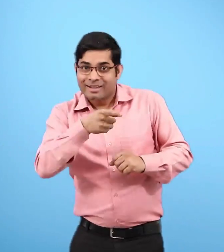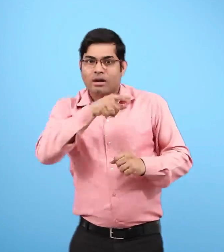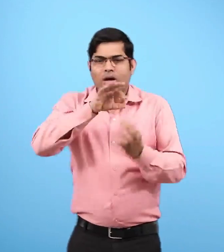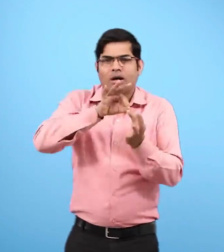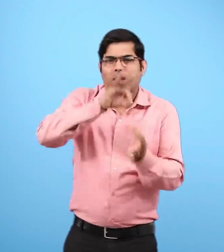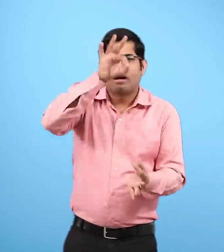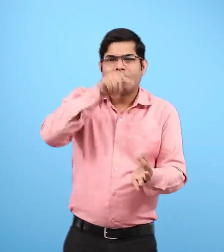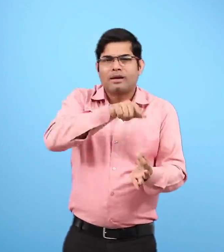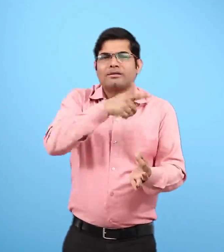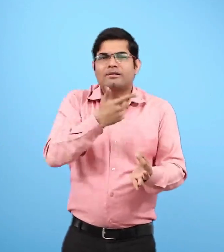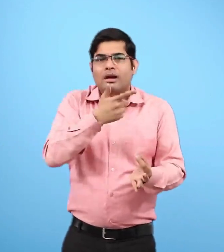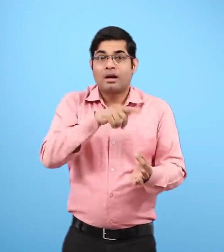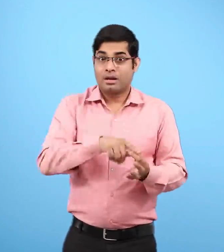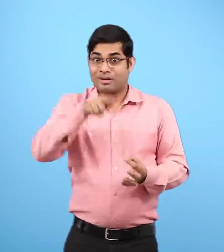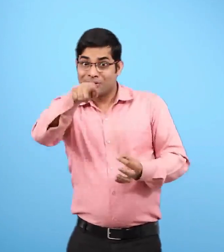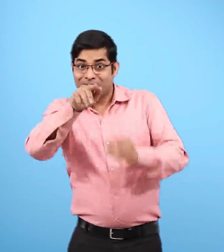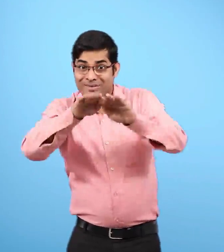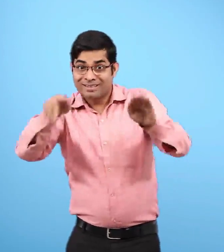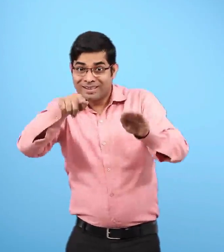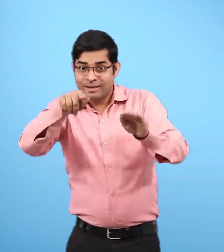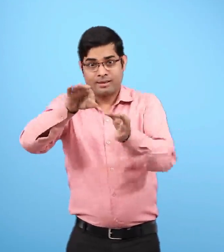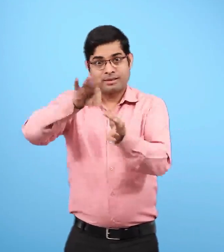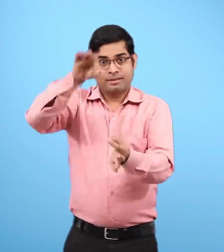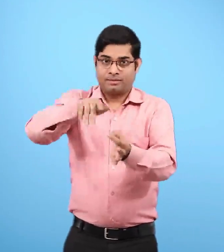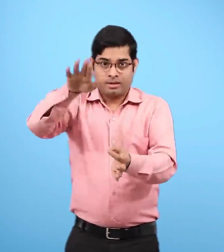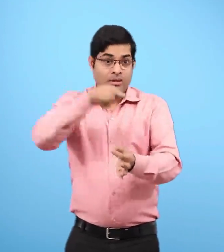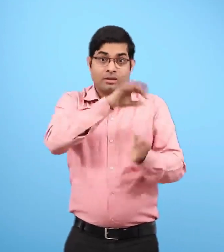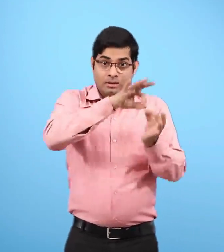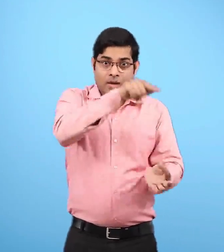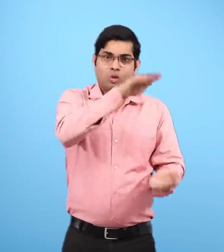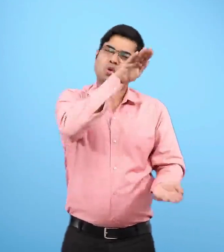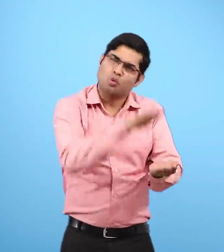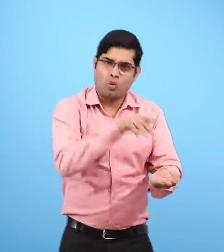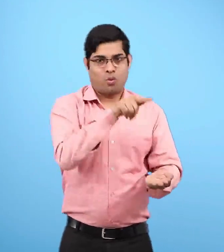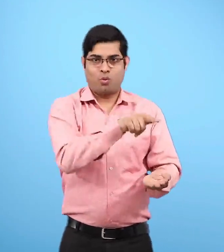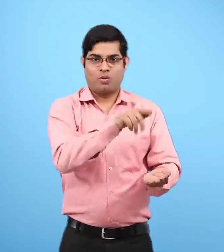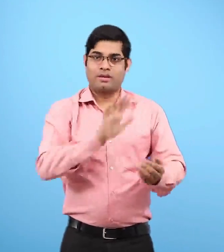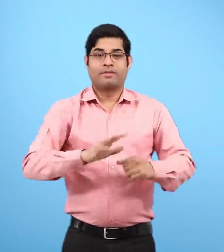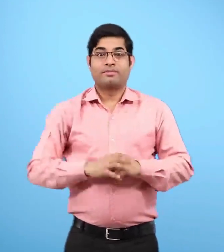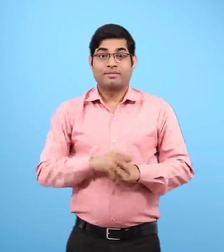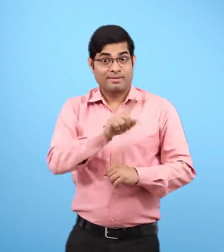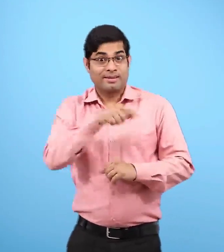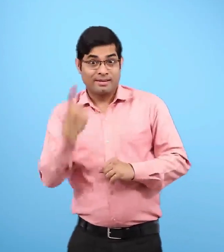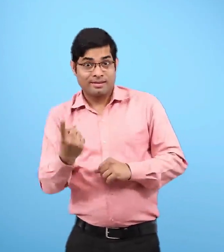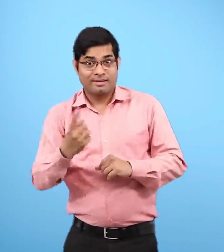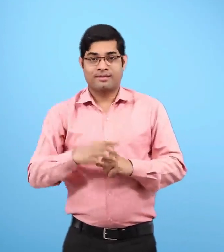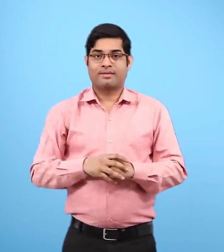Clown 1 is shorter than you. Clown